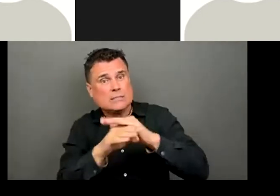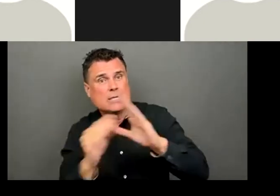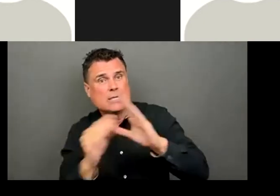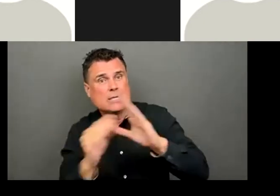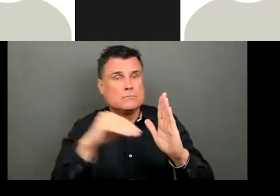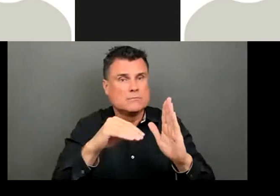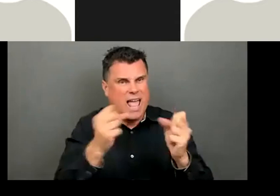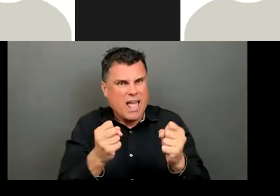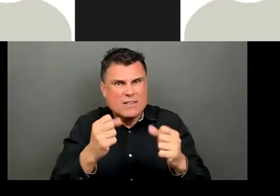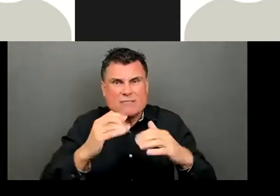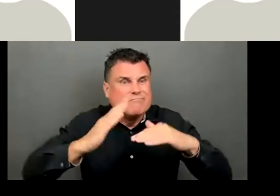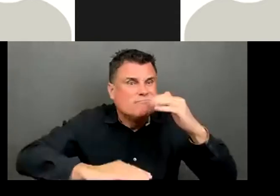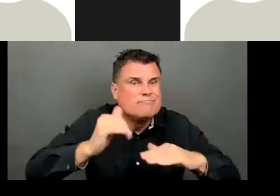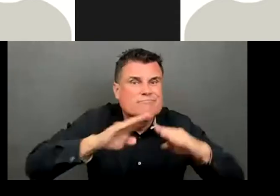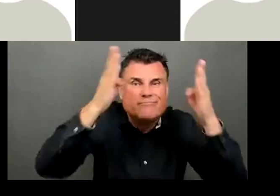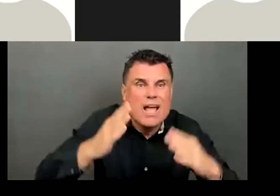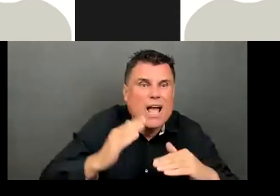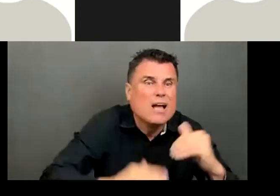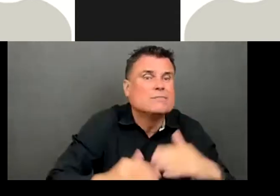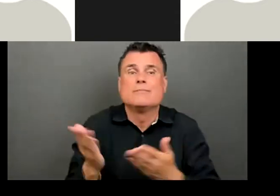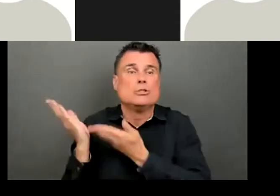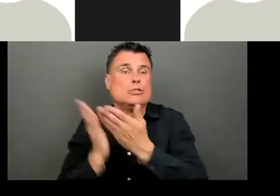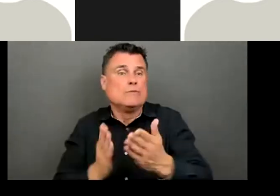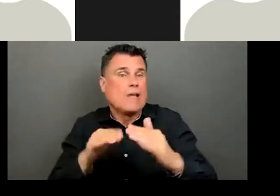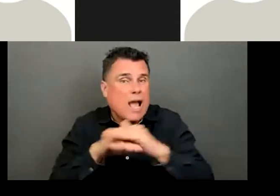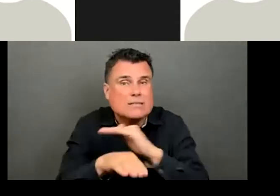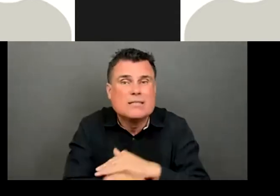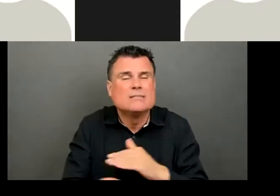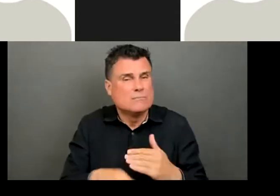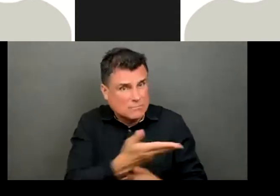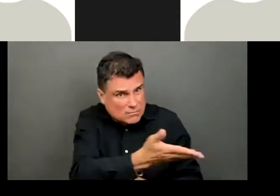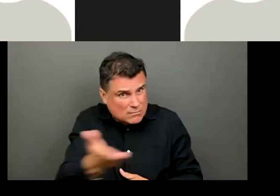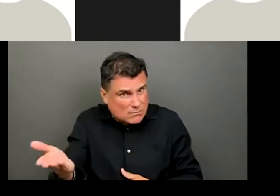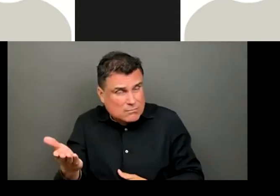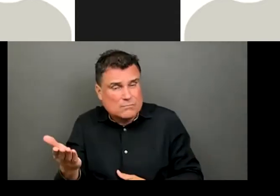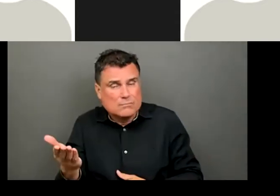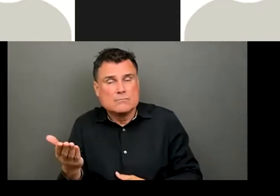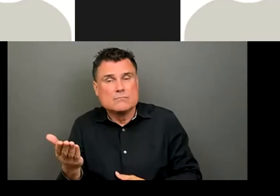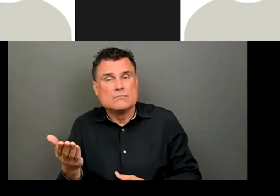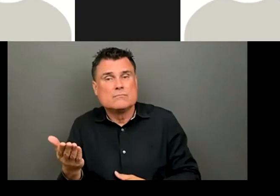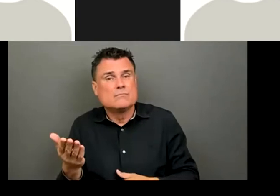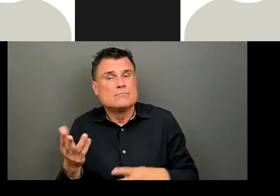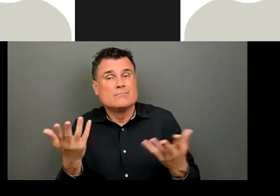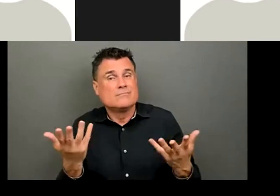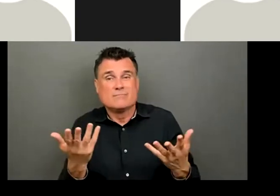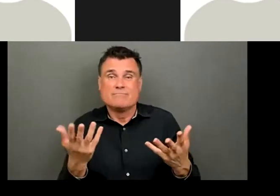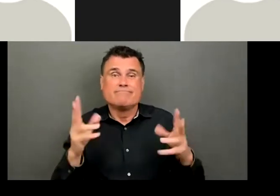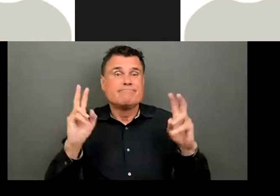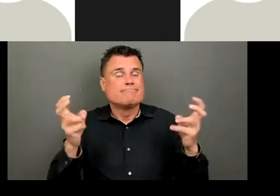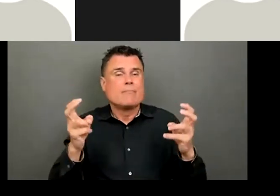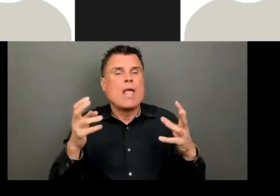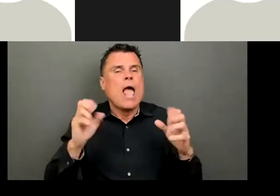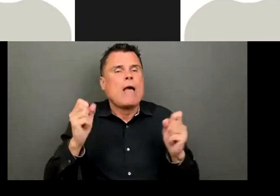would not would lack the accessible exit routes so that persons